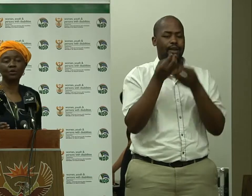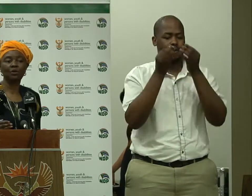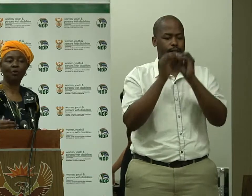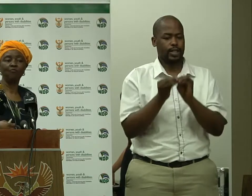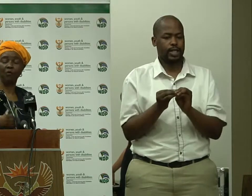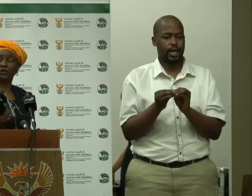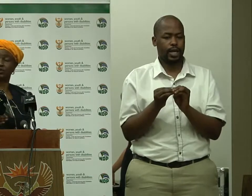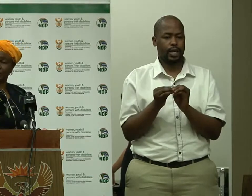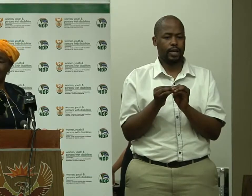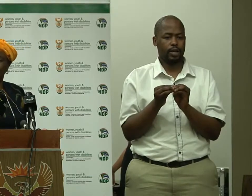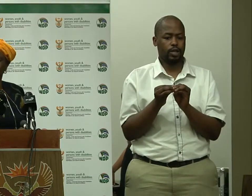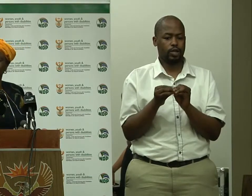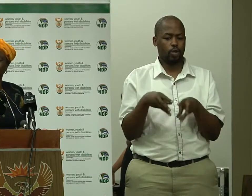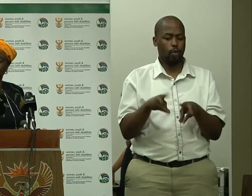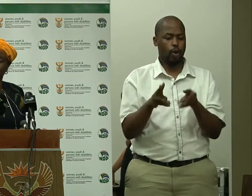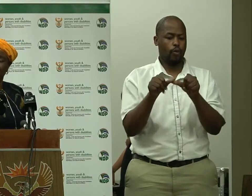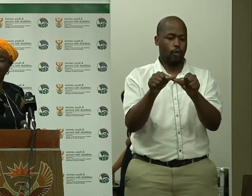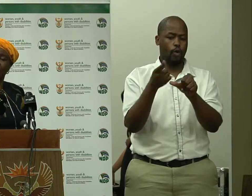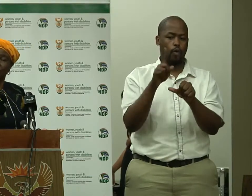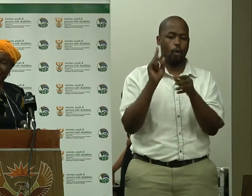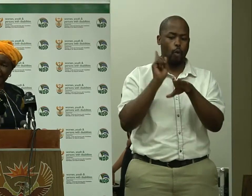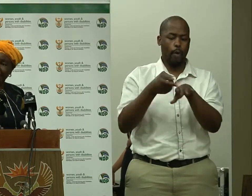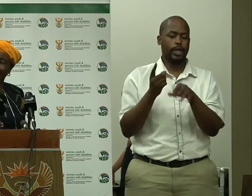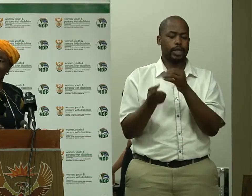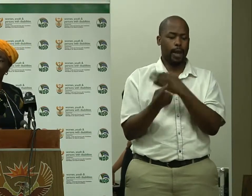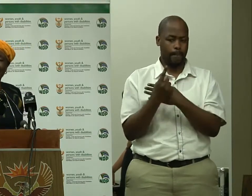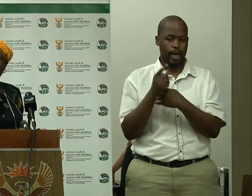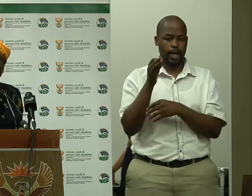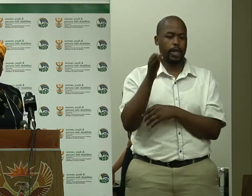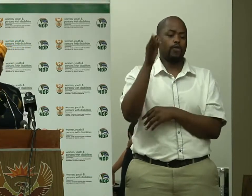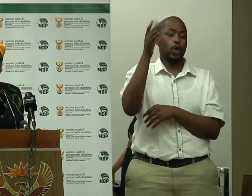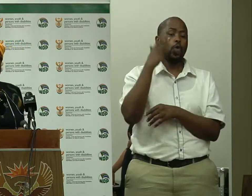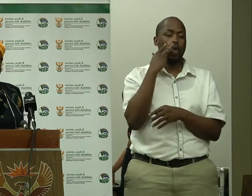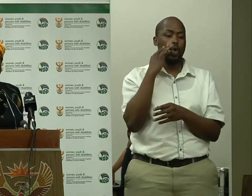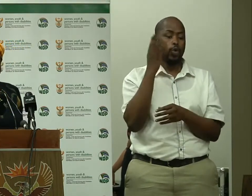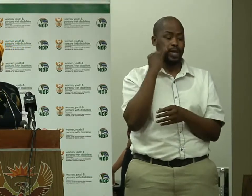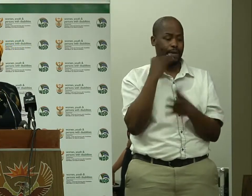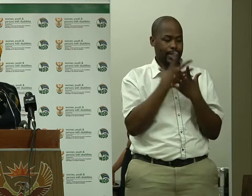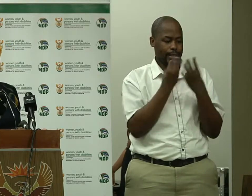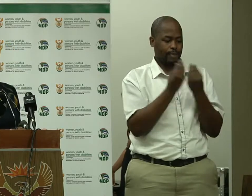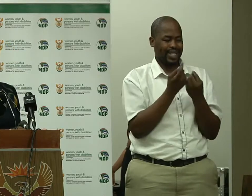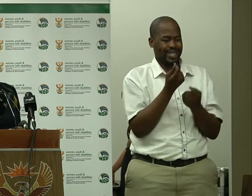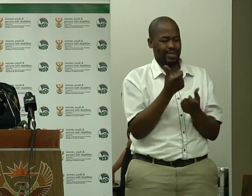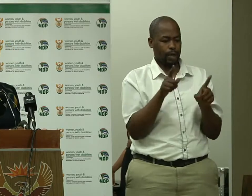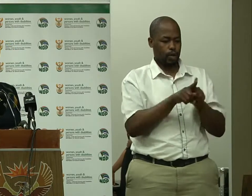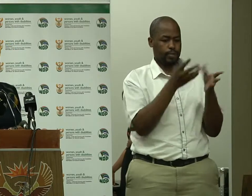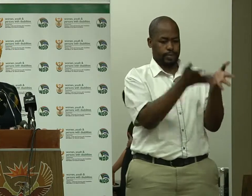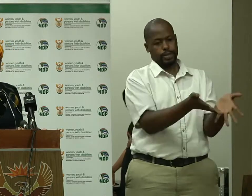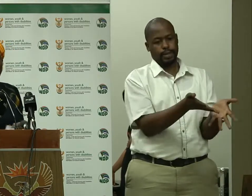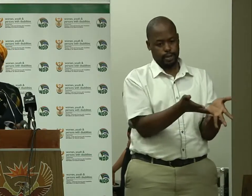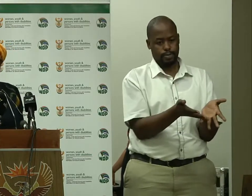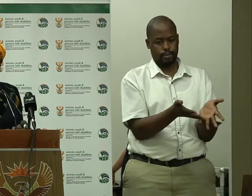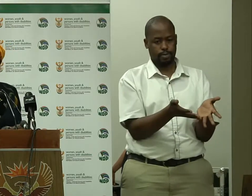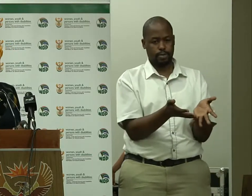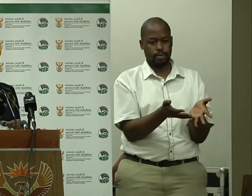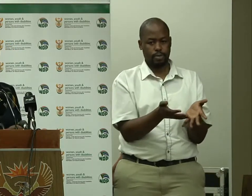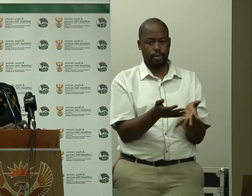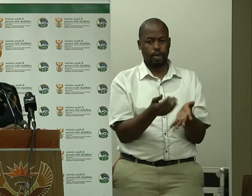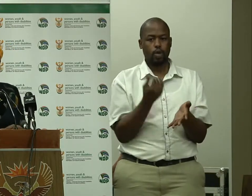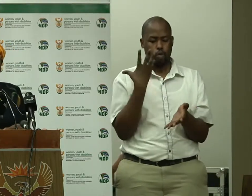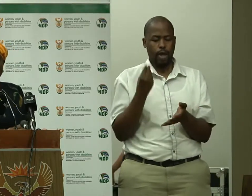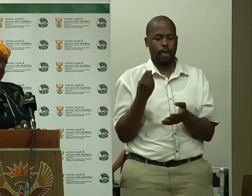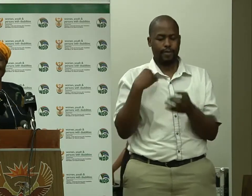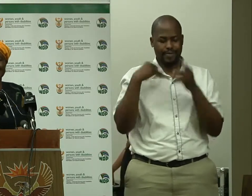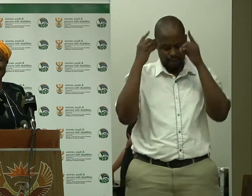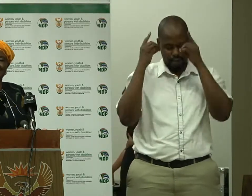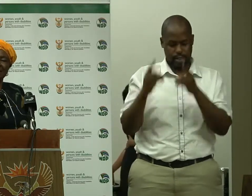tone of what should happen in future whenever there's a disaster. So it's like we now have